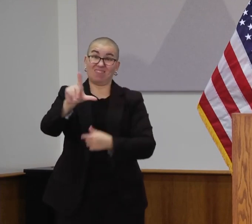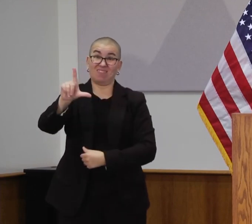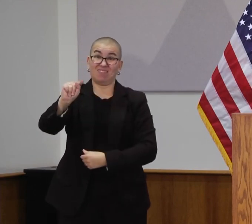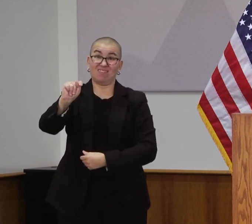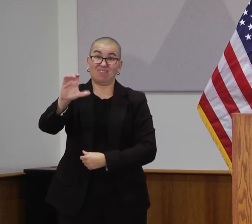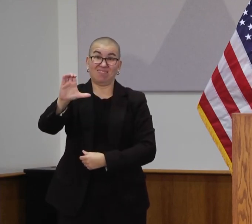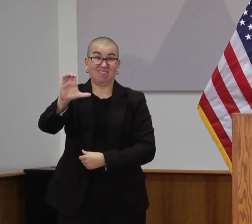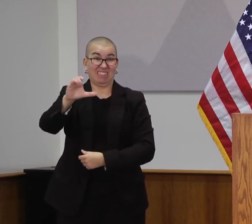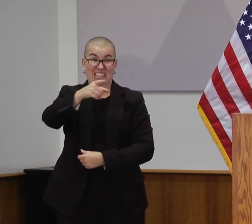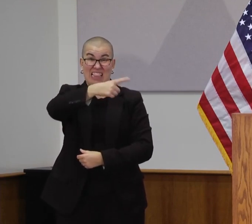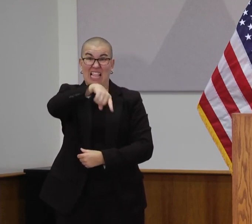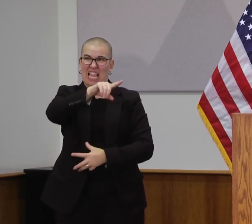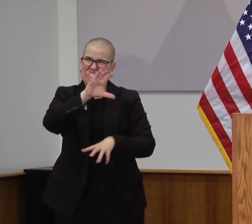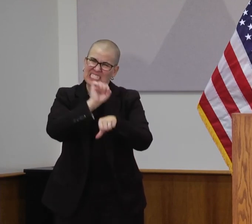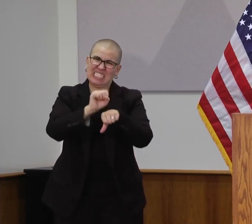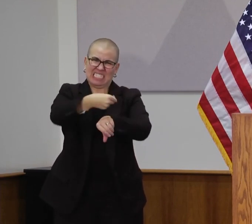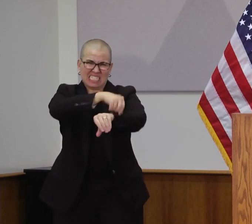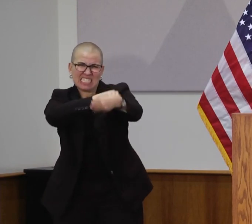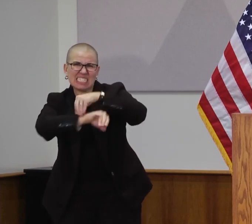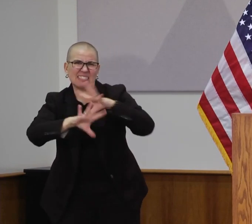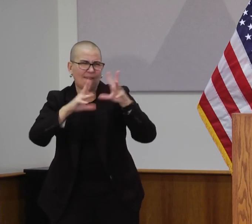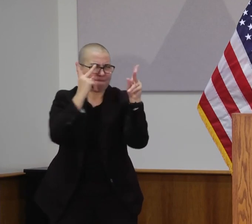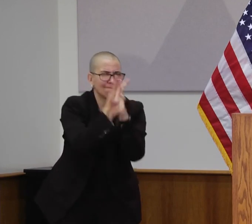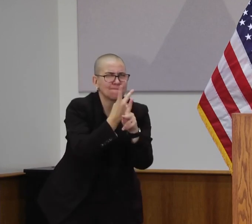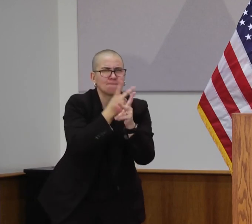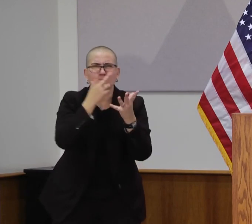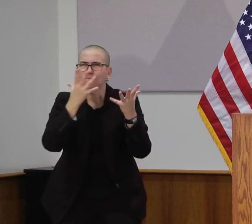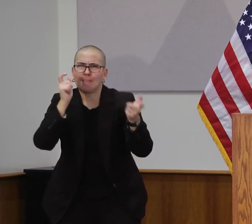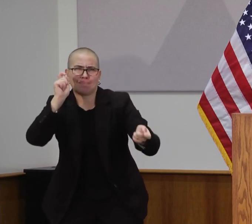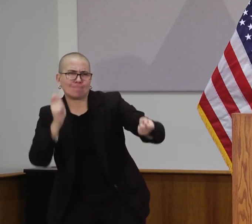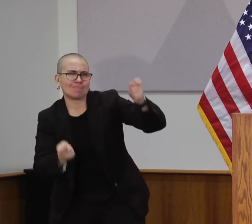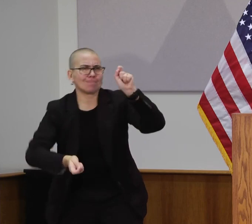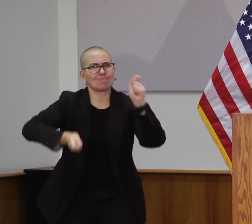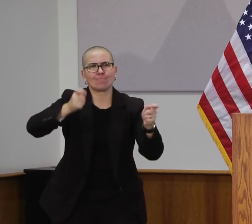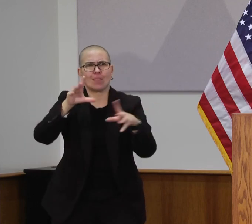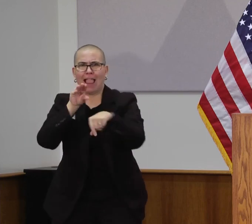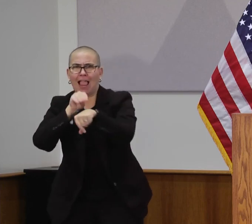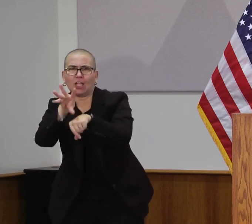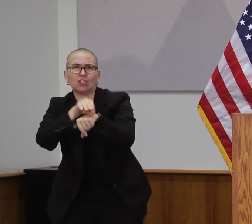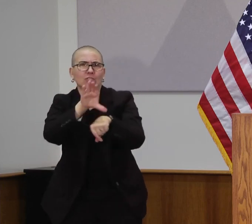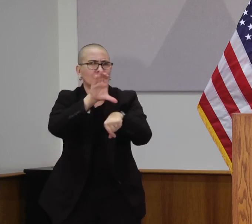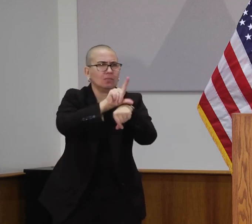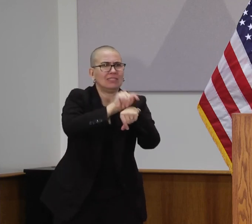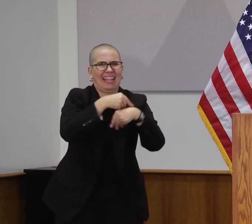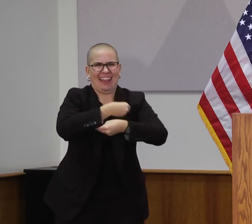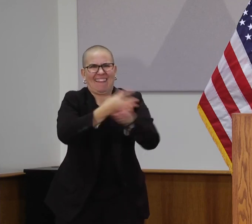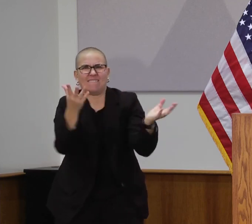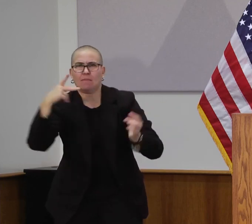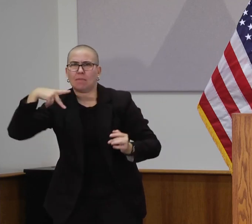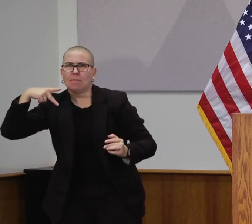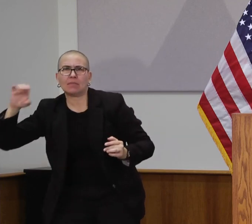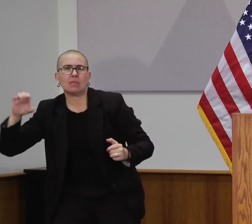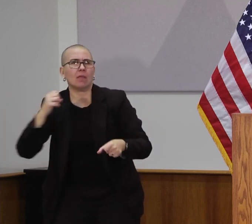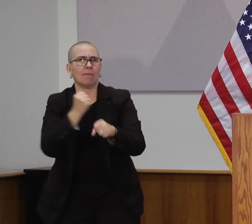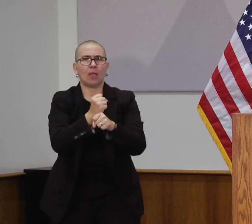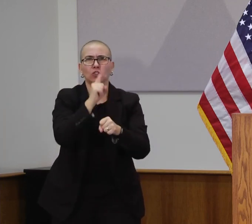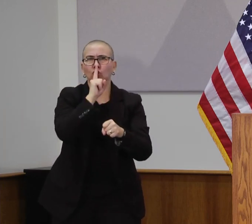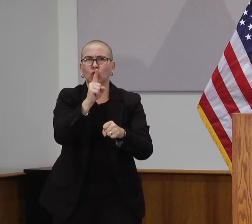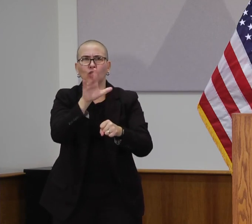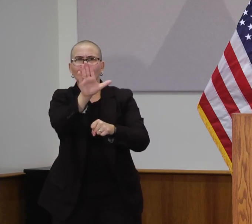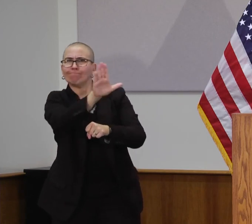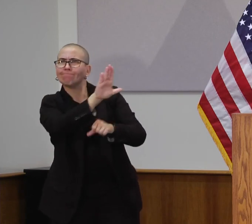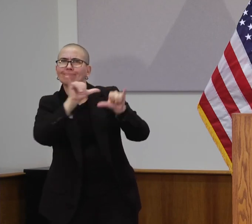to quickly learn and to adopt best practices in infection control, making more personal protective